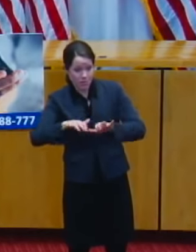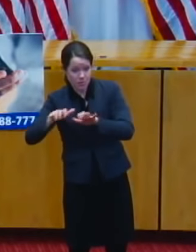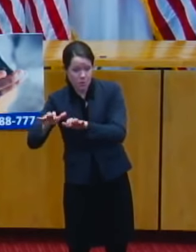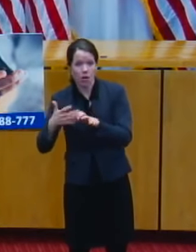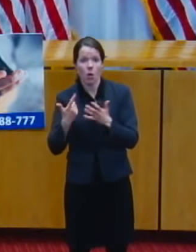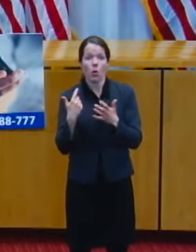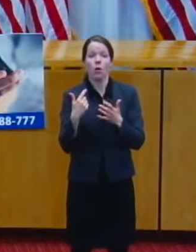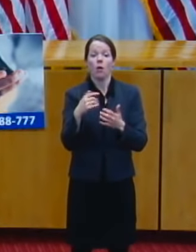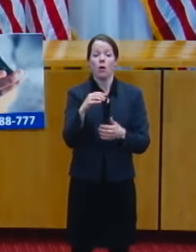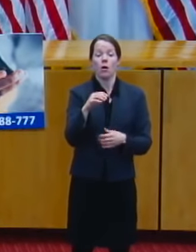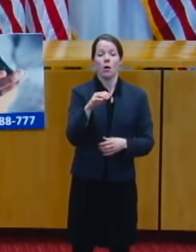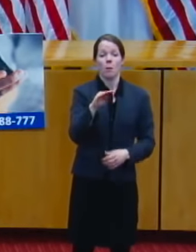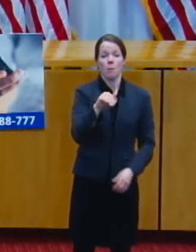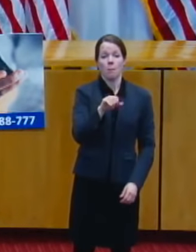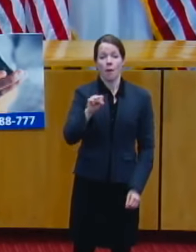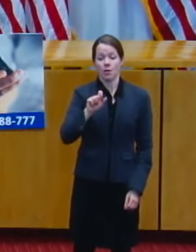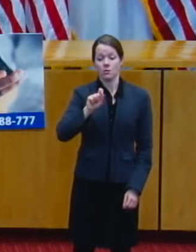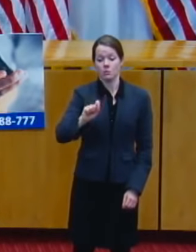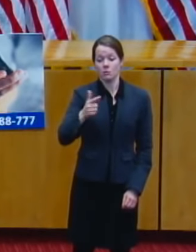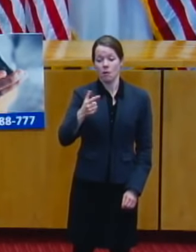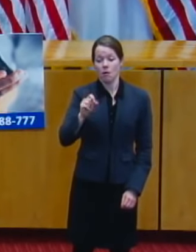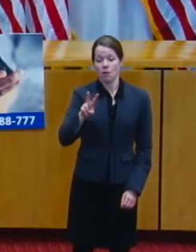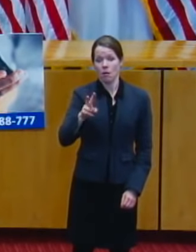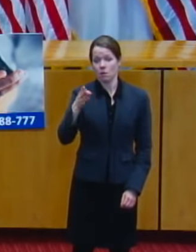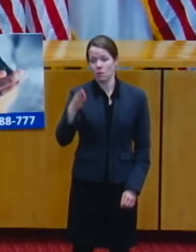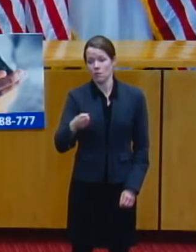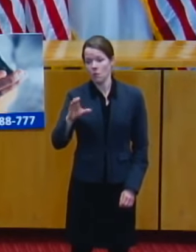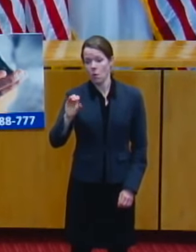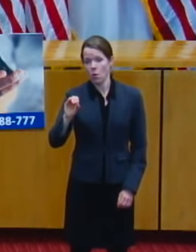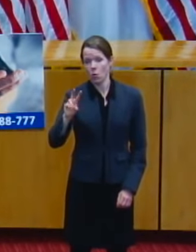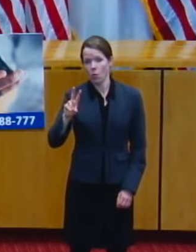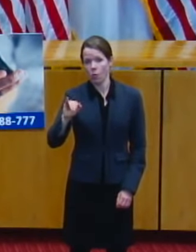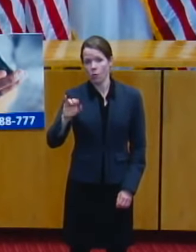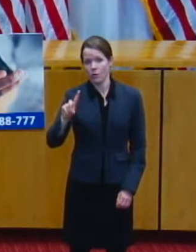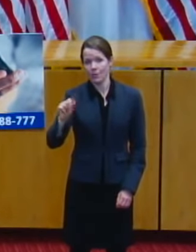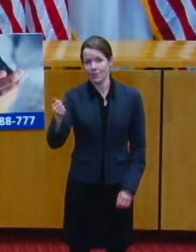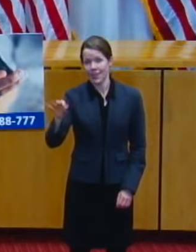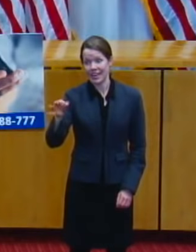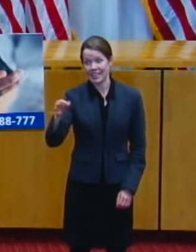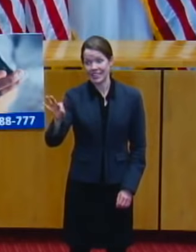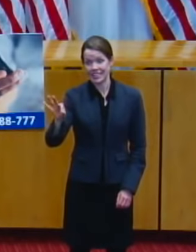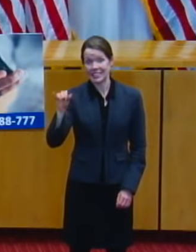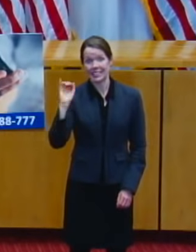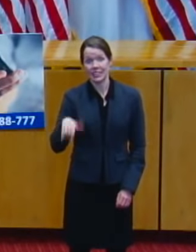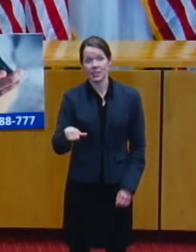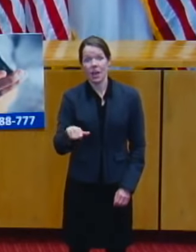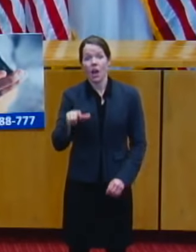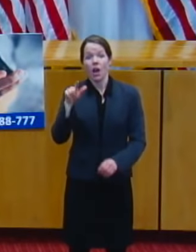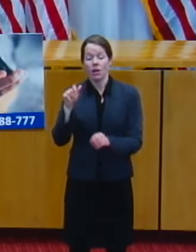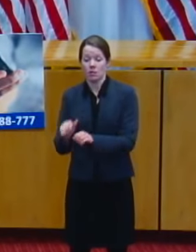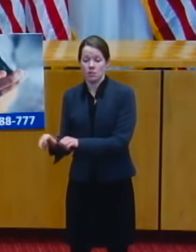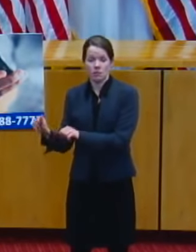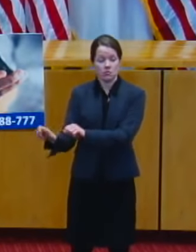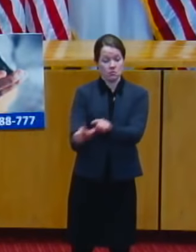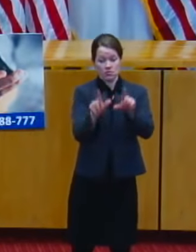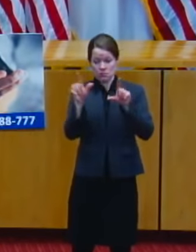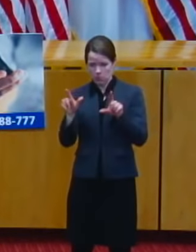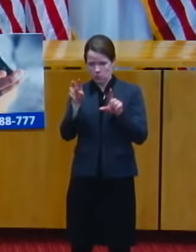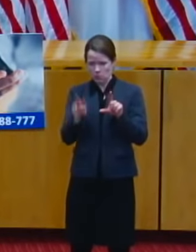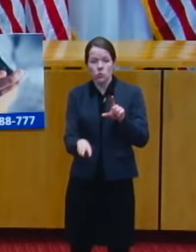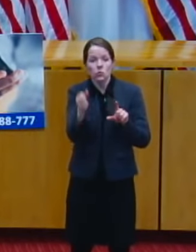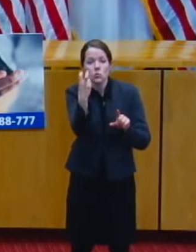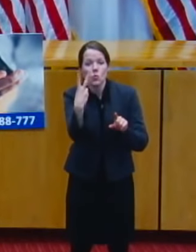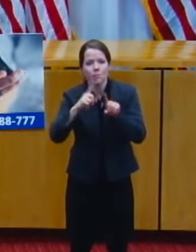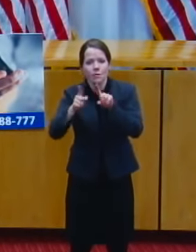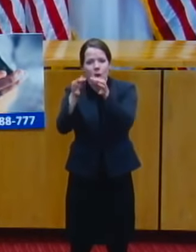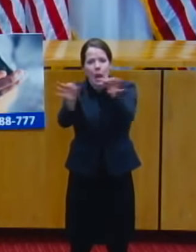mass.gov/COVID-19, you can pick 12 languages that you want to follow that data in. The UI website, like many of the